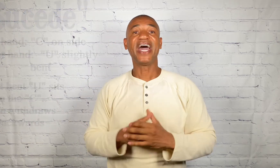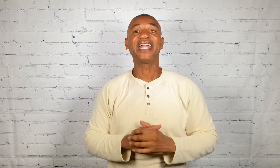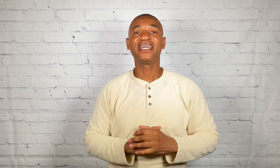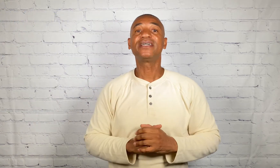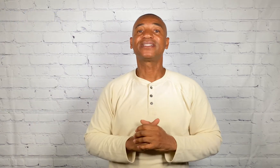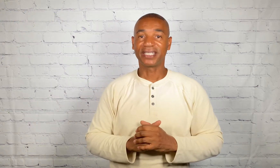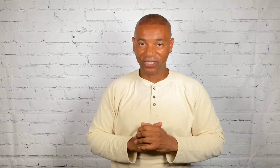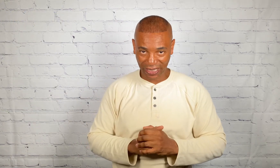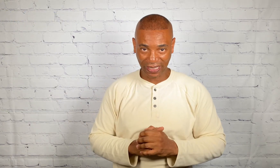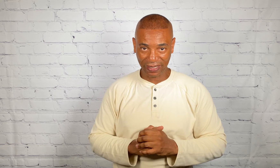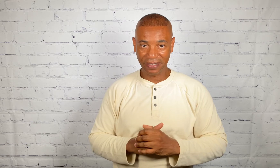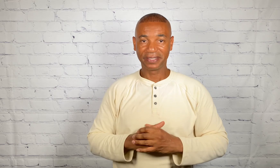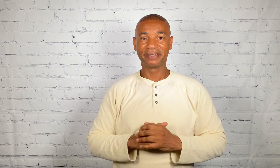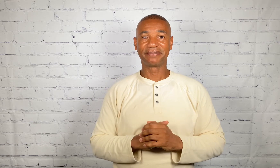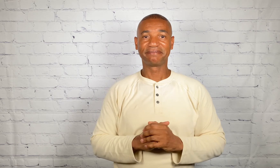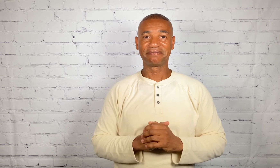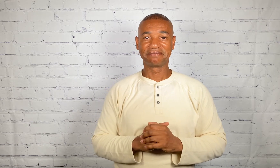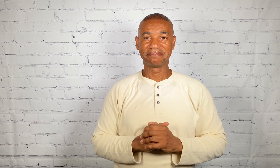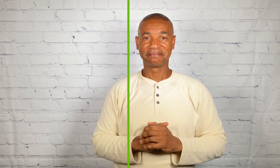That is sucede.